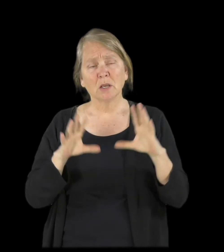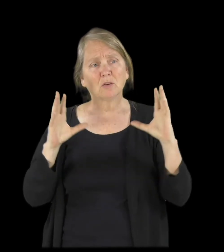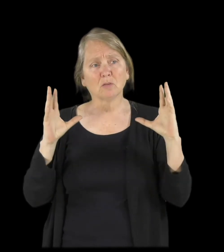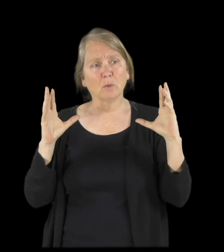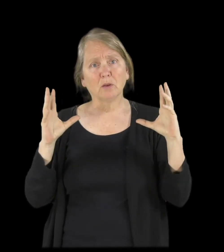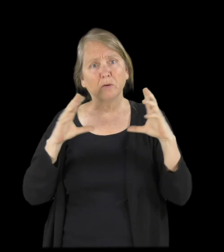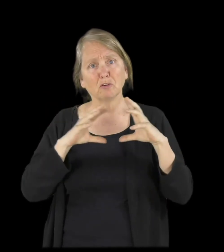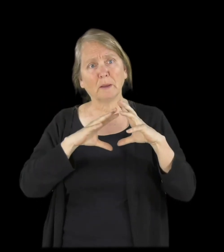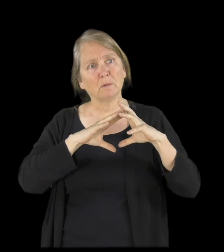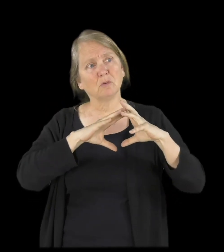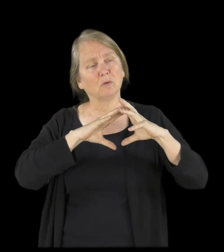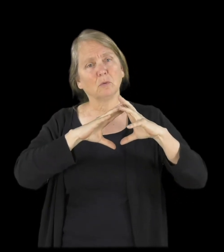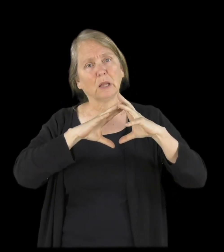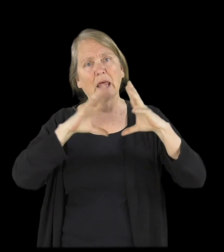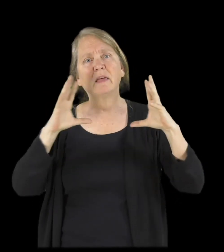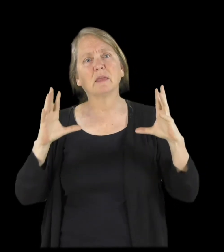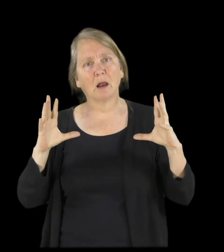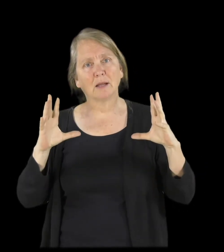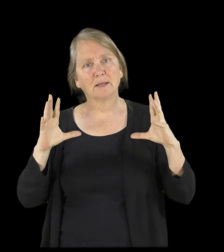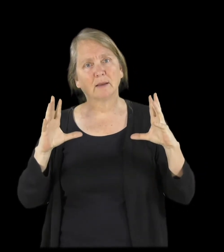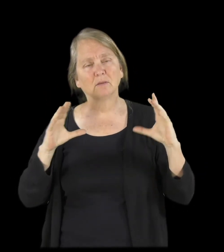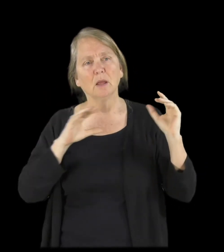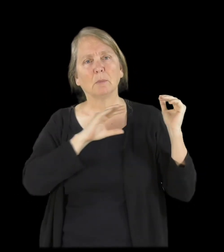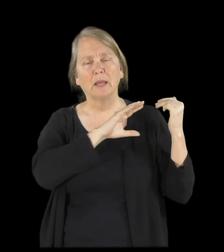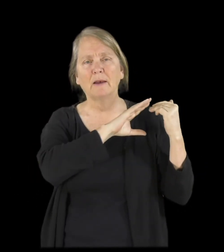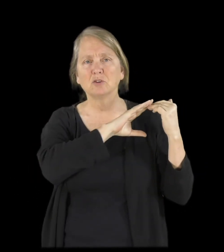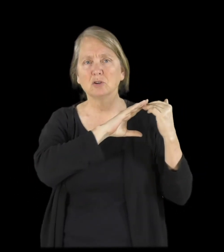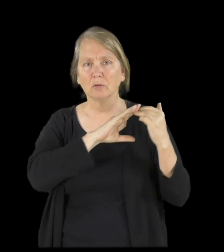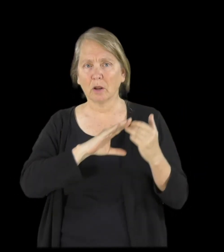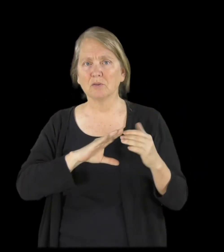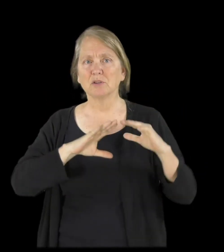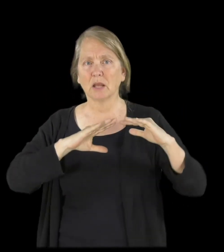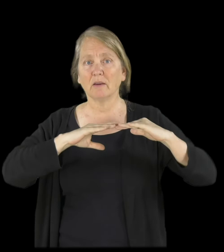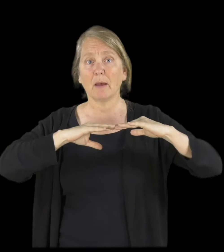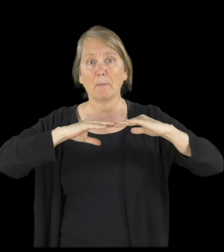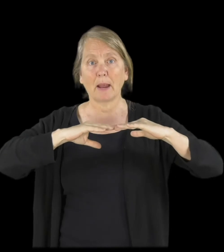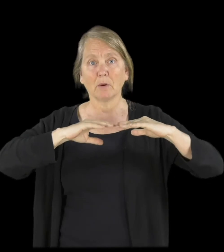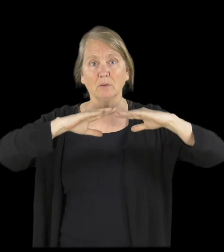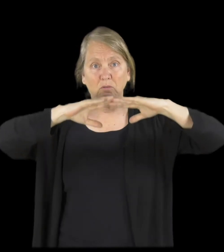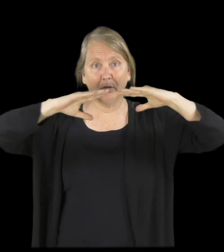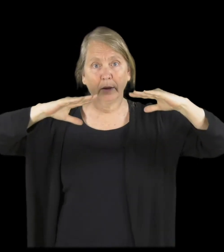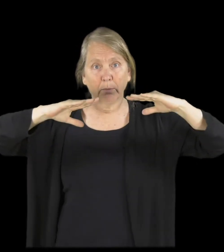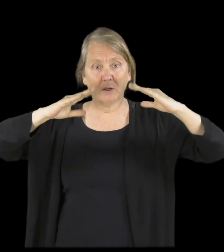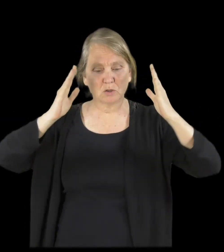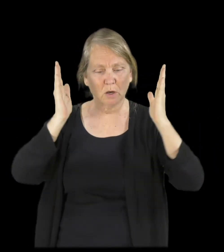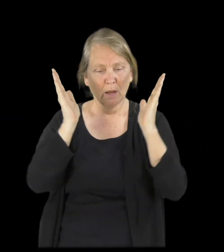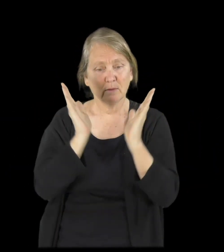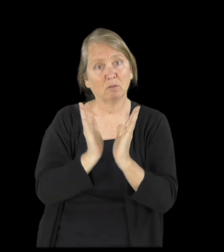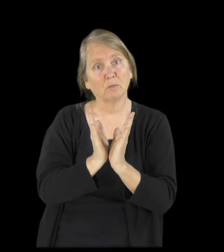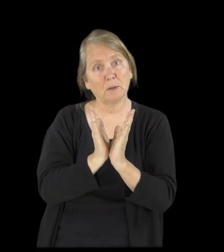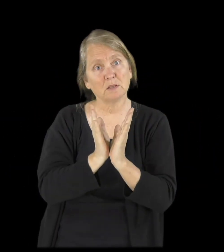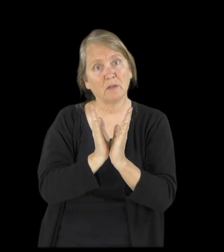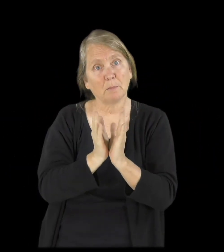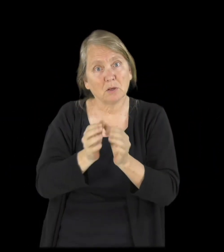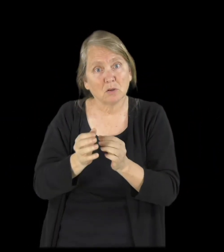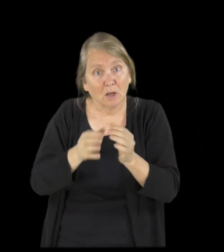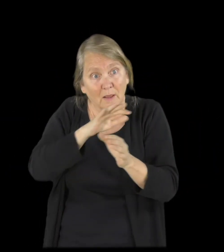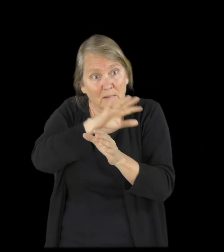so we don't expect them to do lengthy context, but they have to show their understanding of that background. This is the bigger picture, this is a piece of that picture, this is